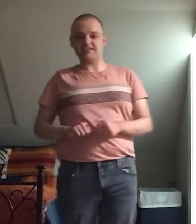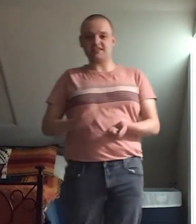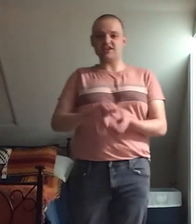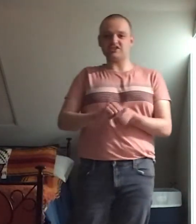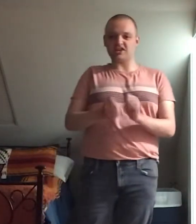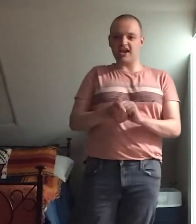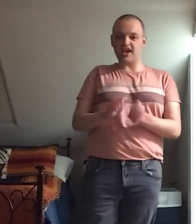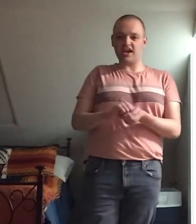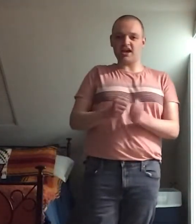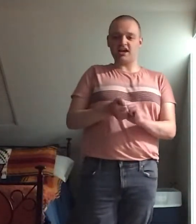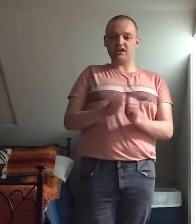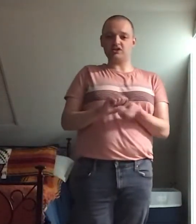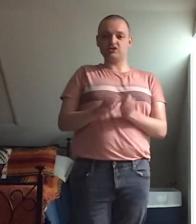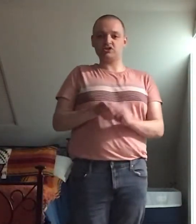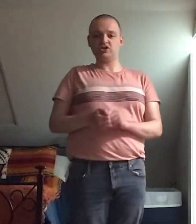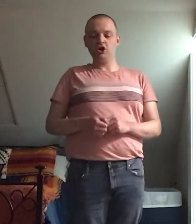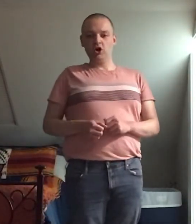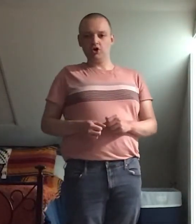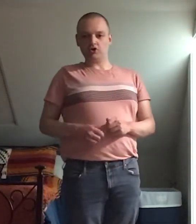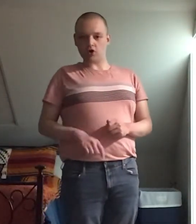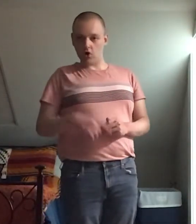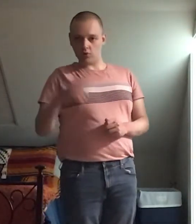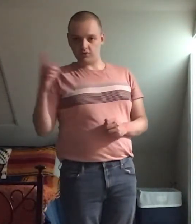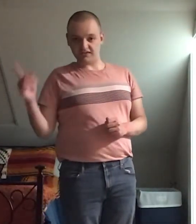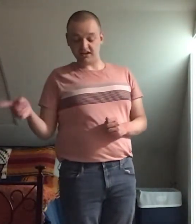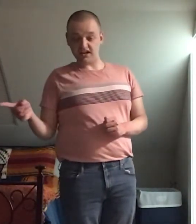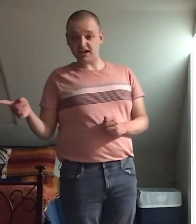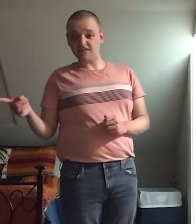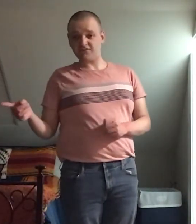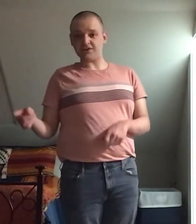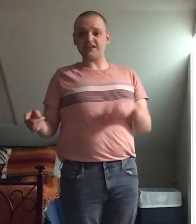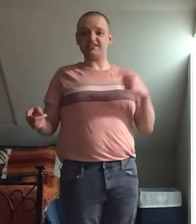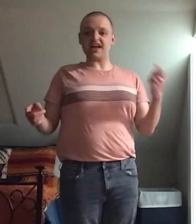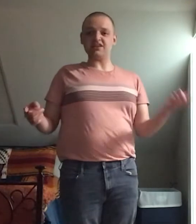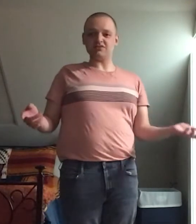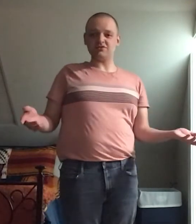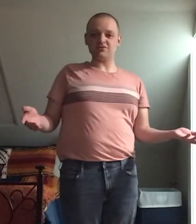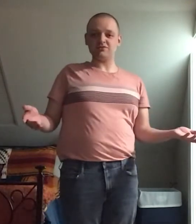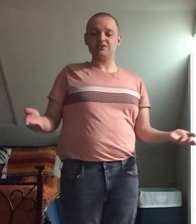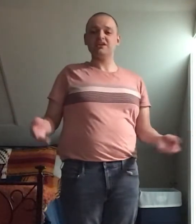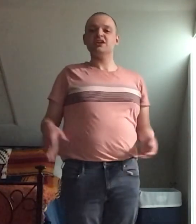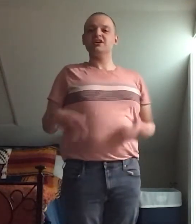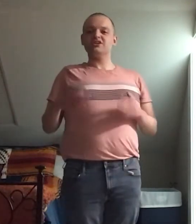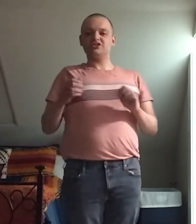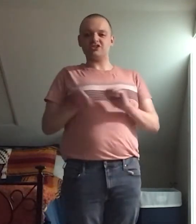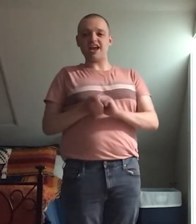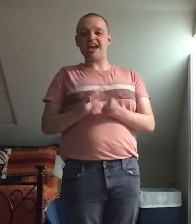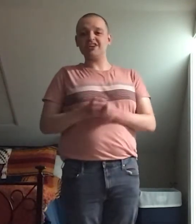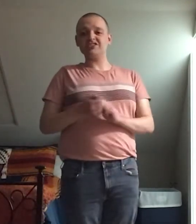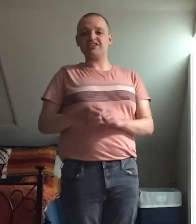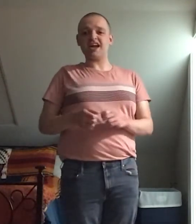they change, though different and new, change can